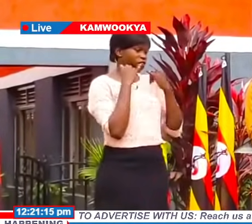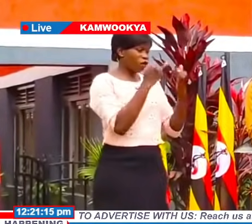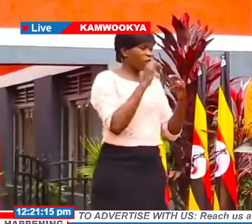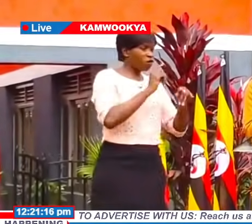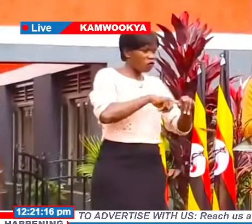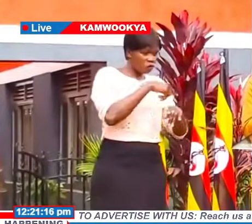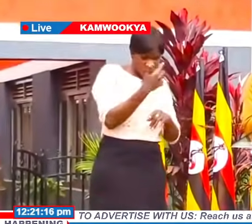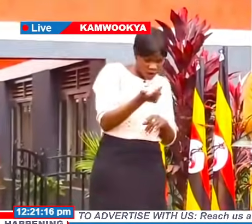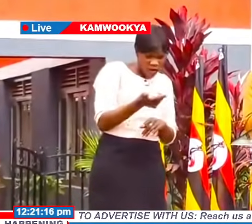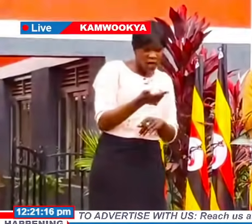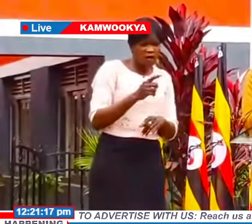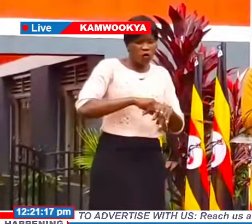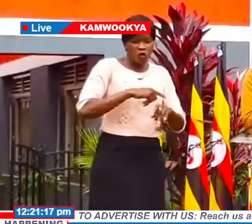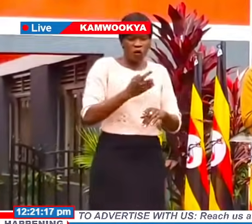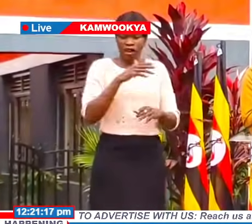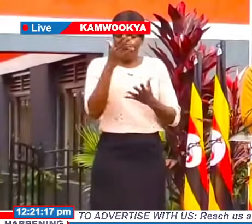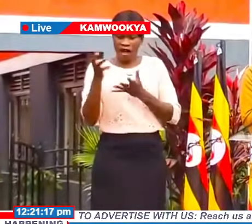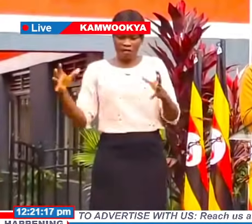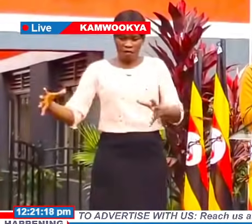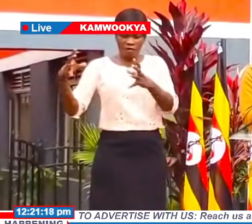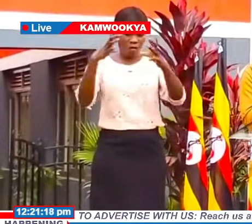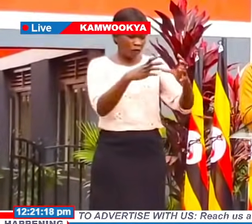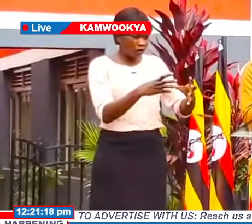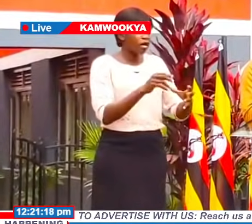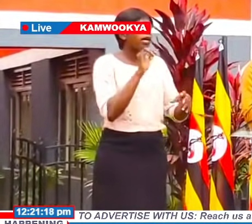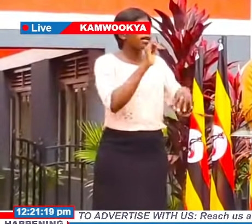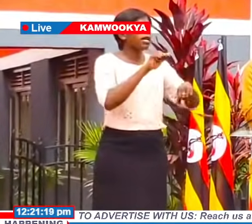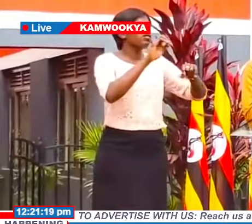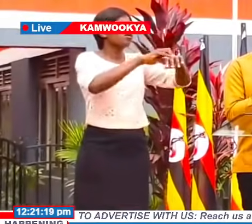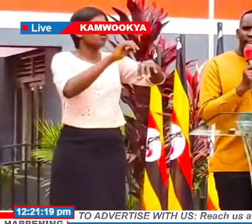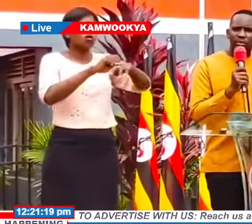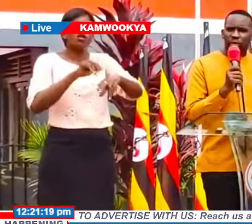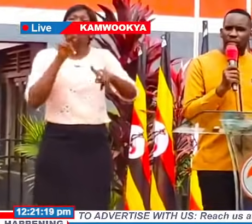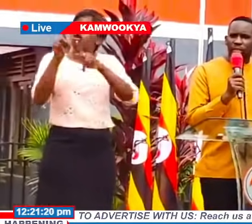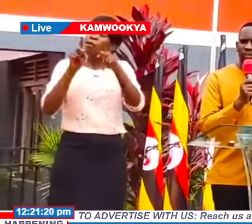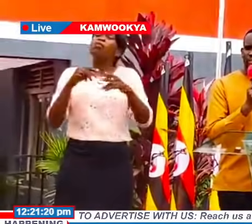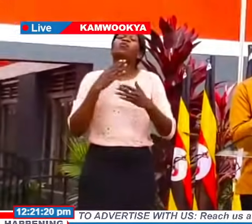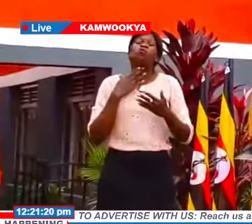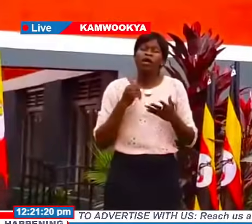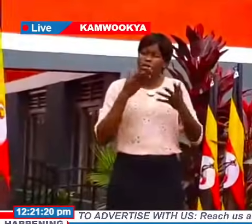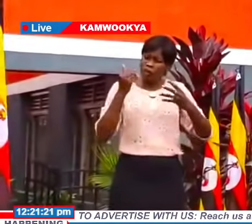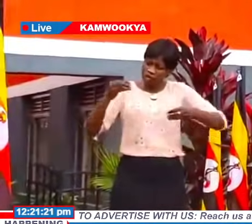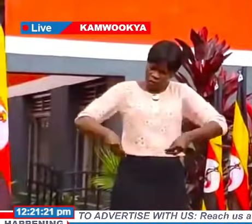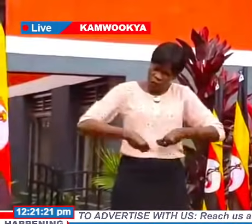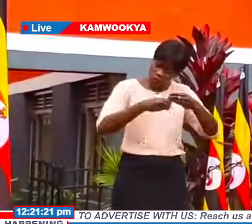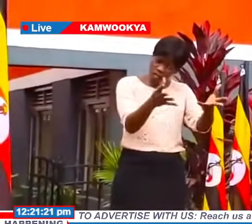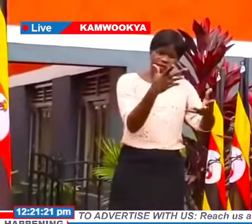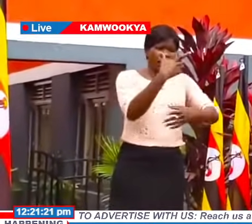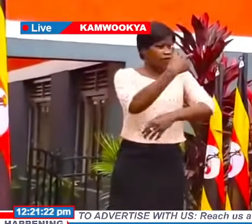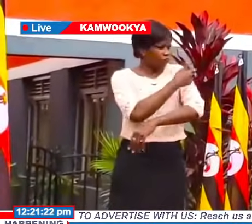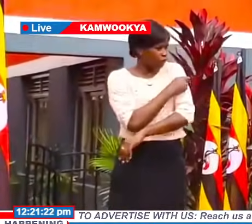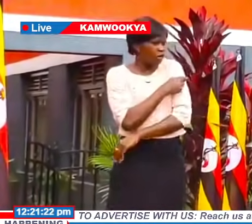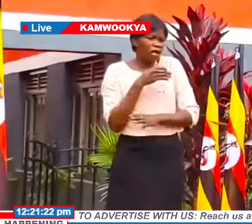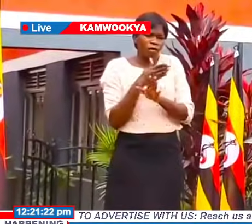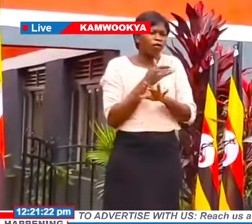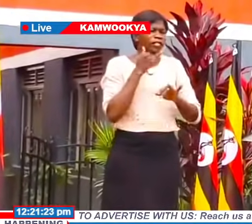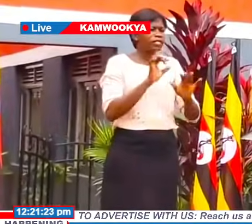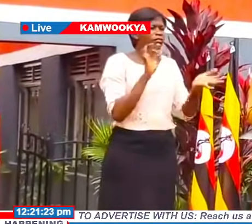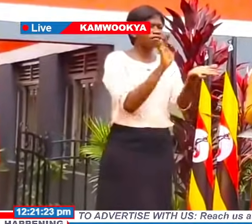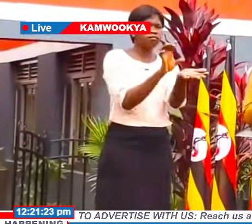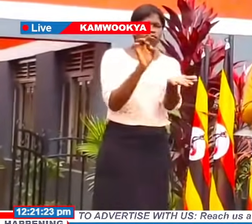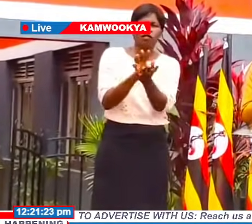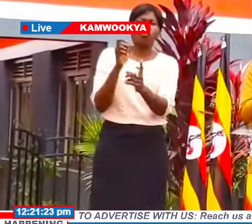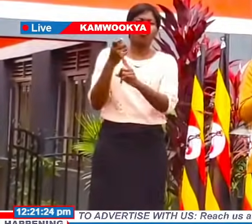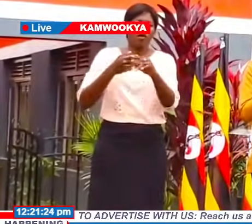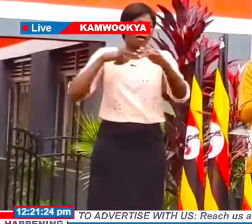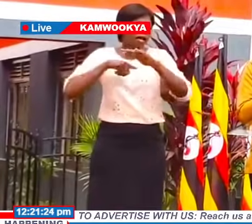And so they go back home. So people want to get vaccinated. Can you avail the vaccines? Before you think of locking them out of certain